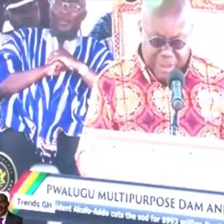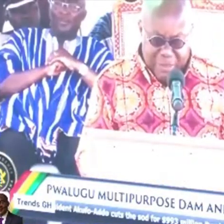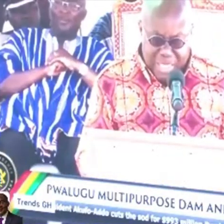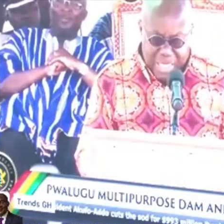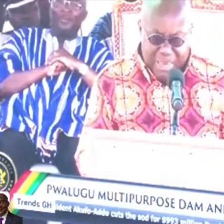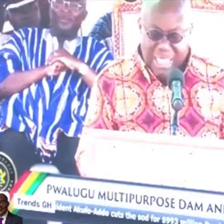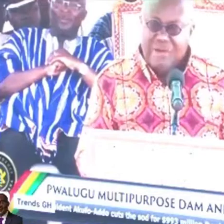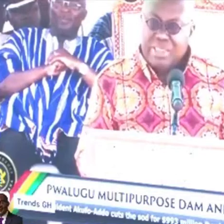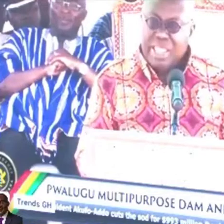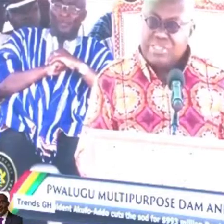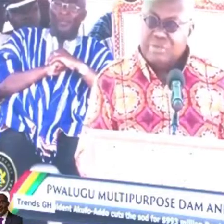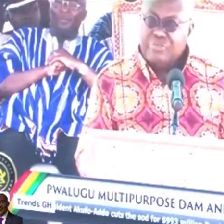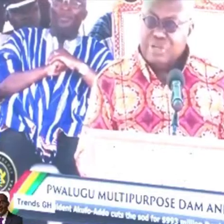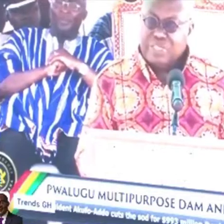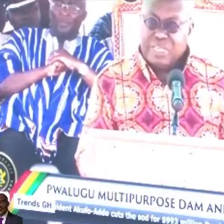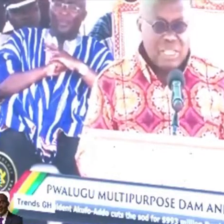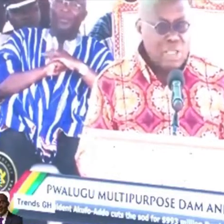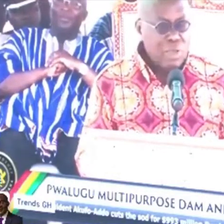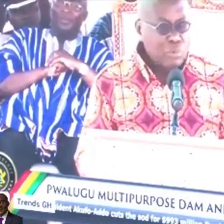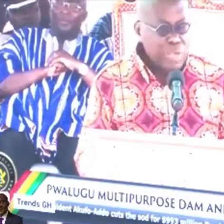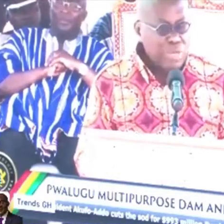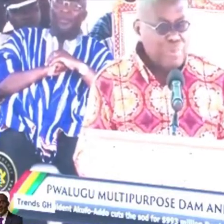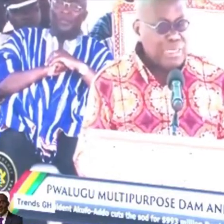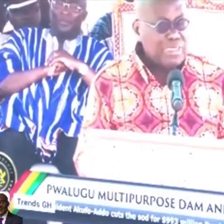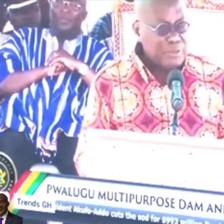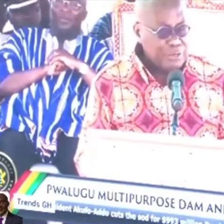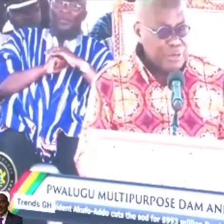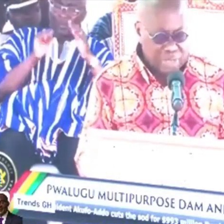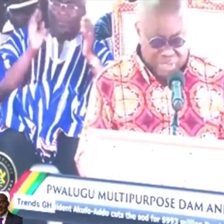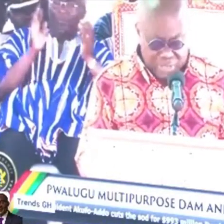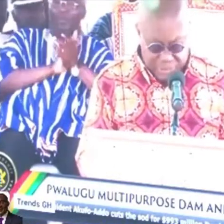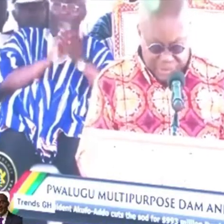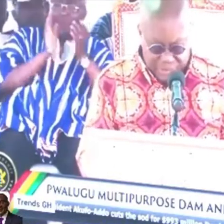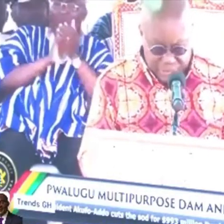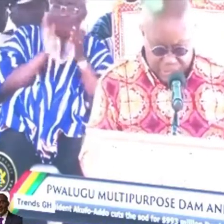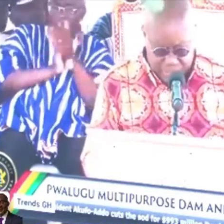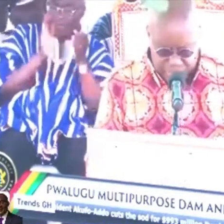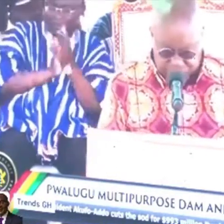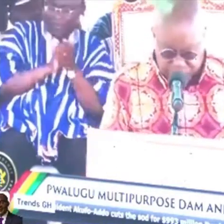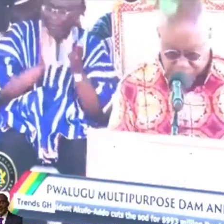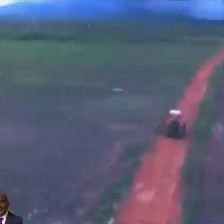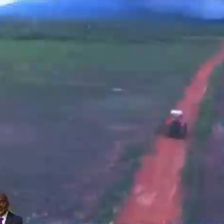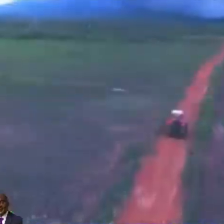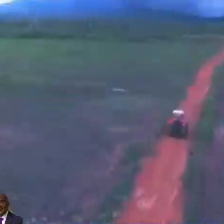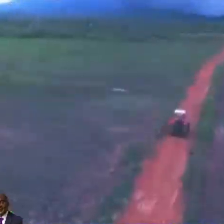Dam and Irrigation Project will be different.